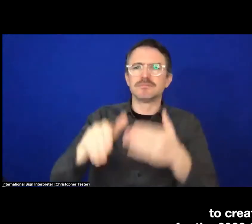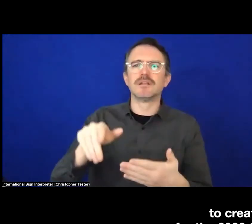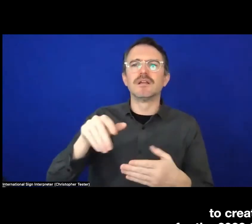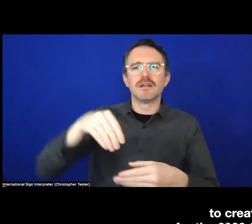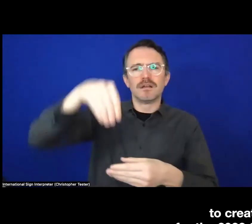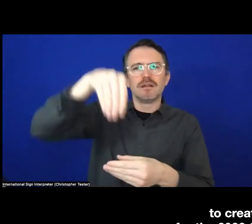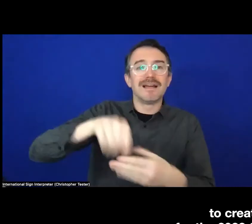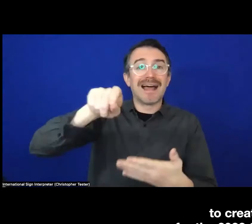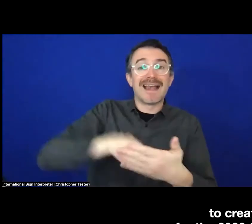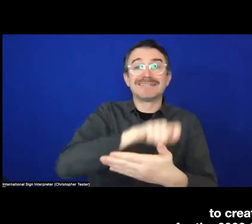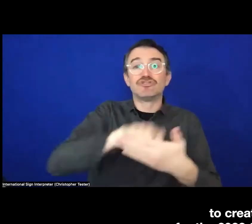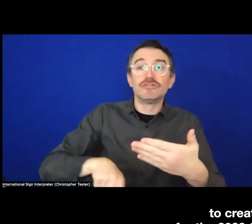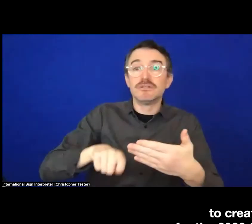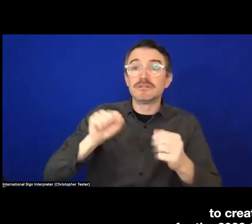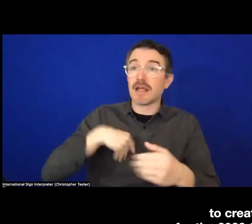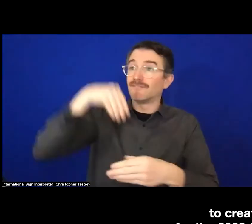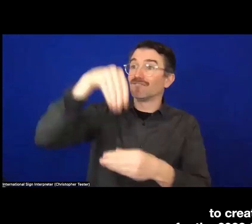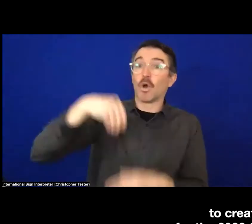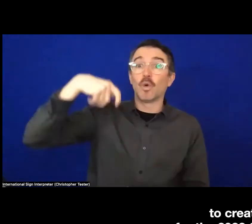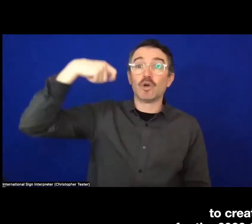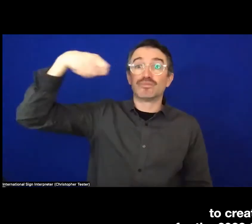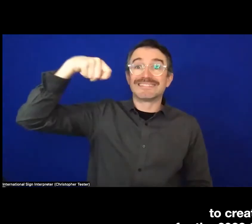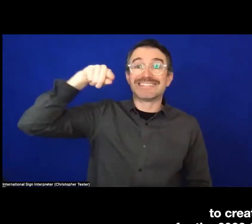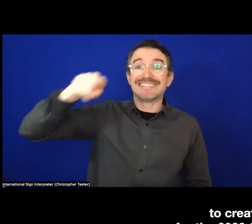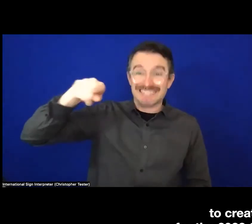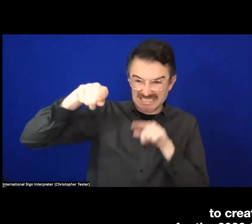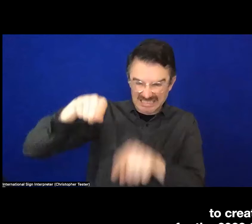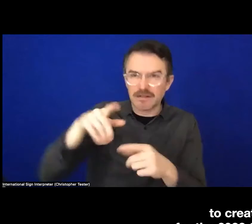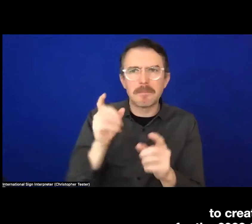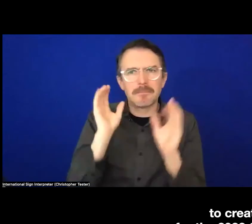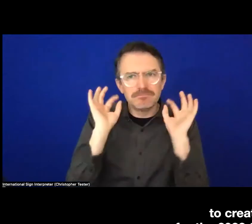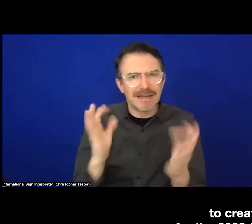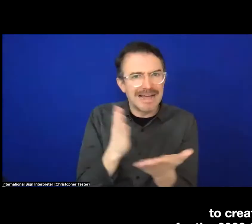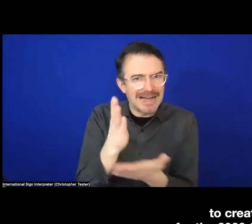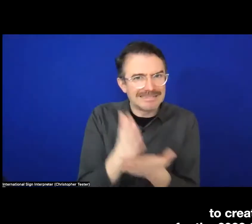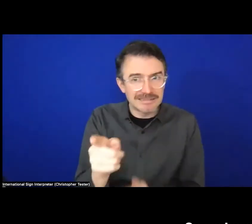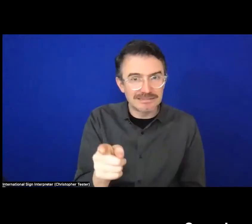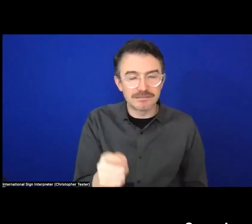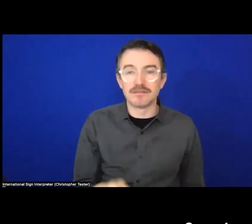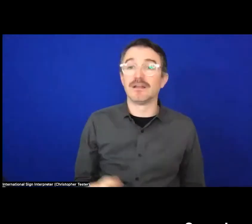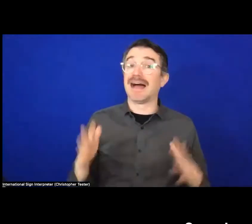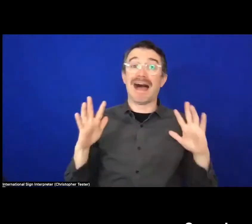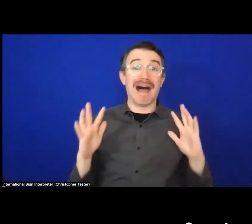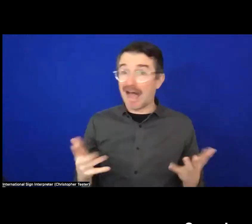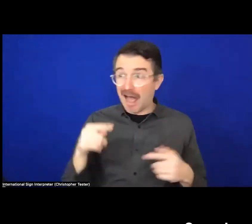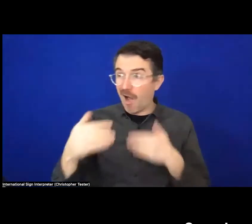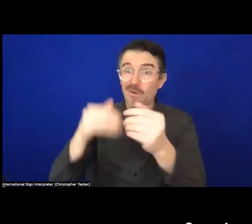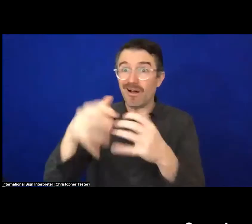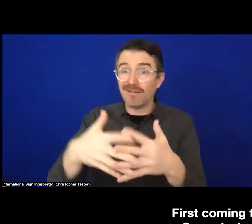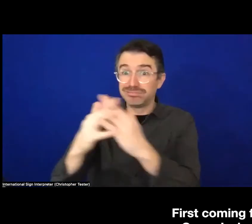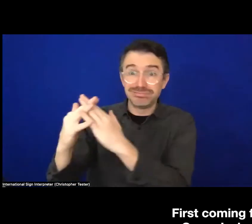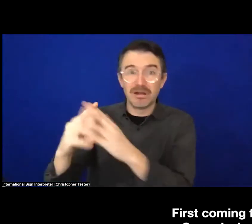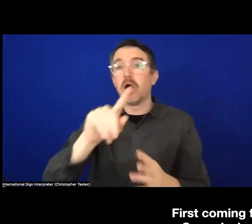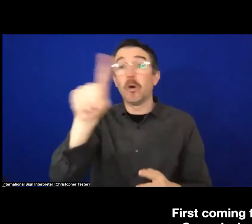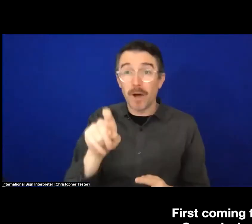the government to create the commitment for the 2022 Global Disability Summit. So we have